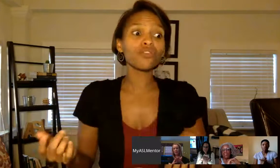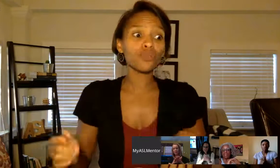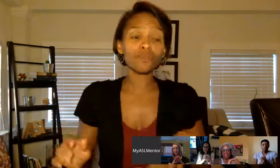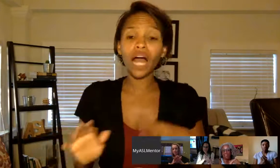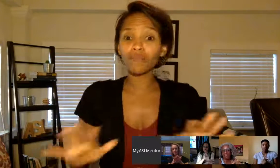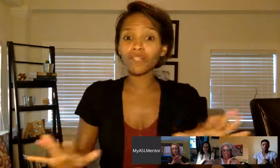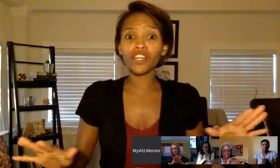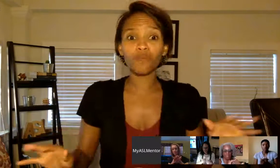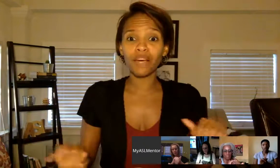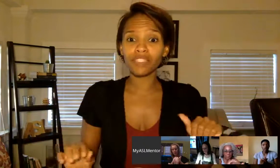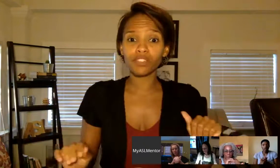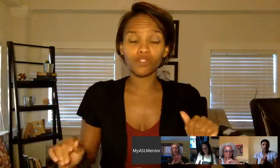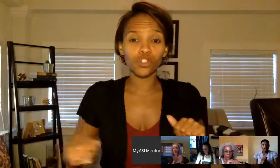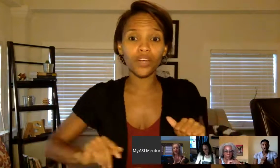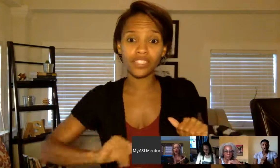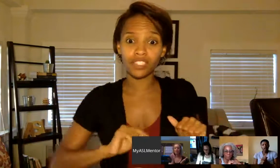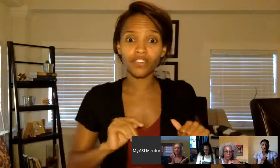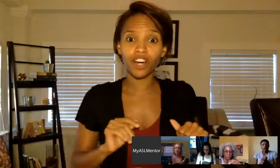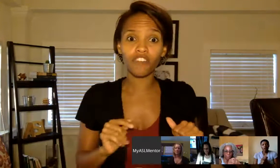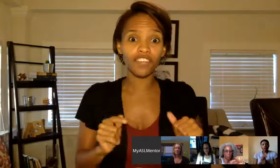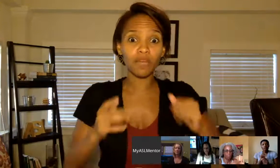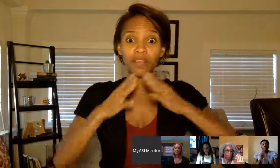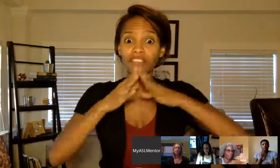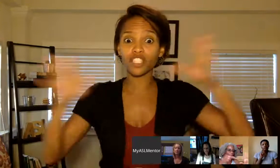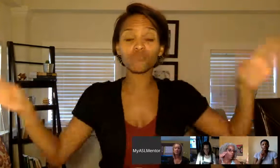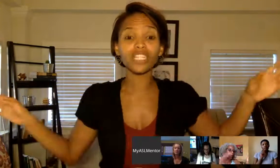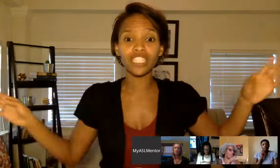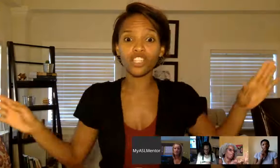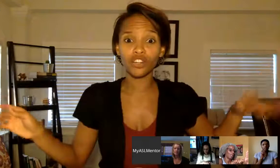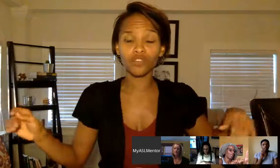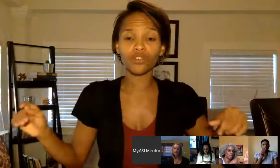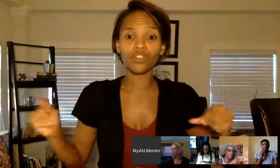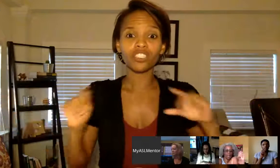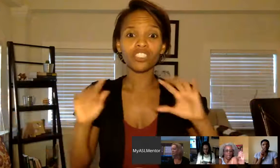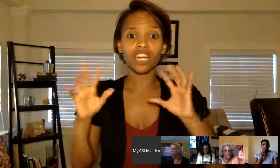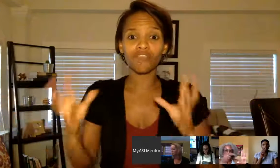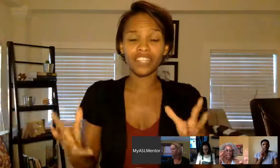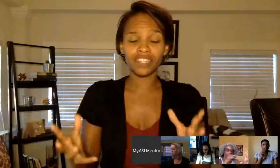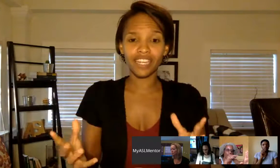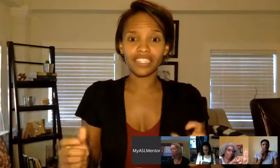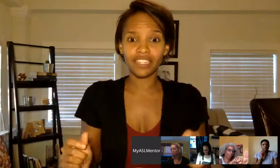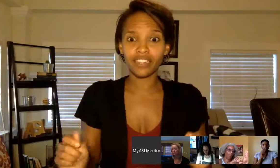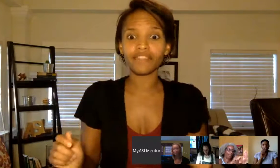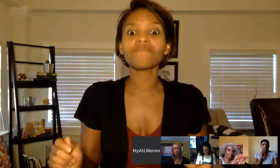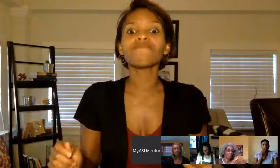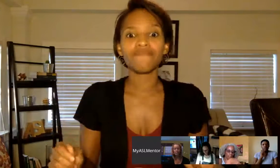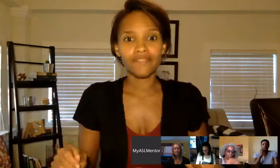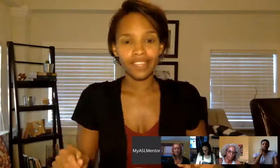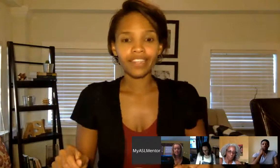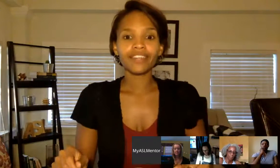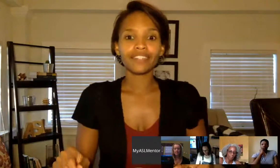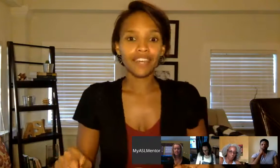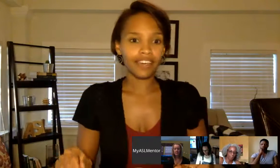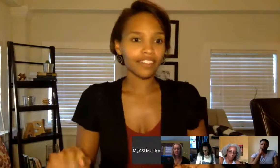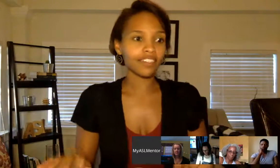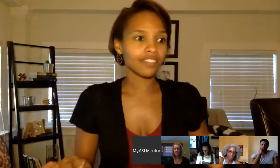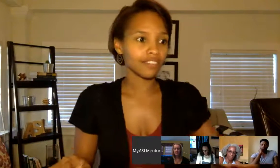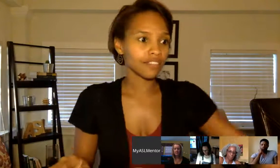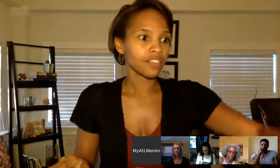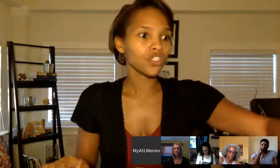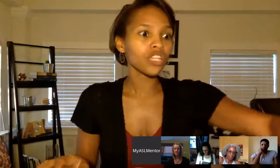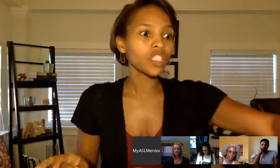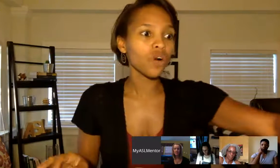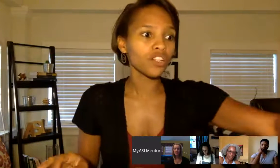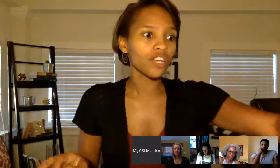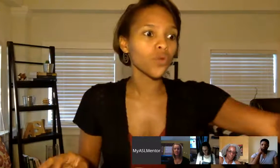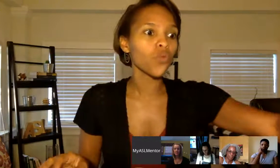think those are probably your best choices of keeping things really general to convey this idea. Yes.